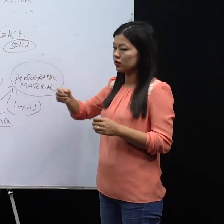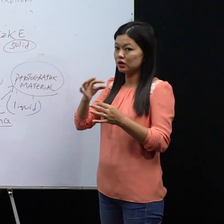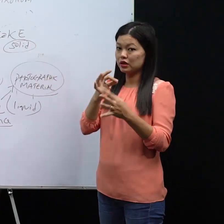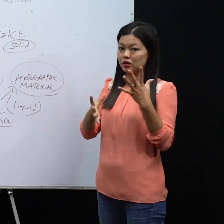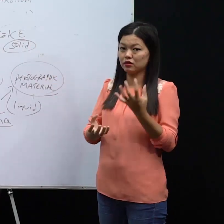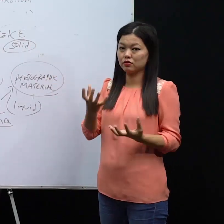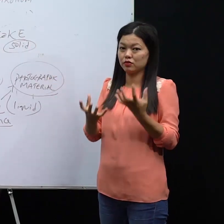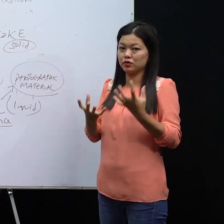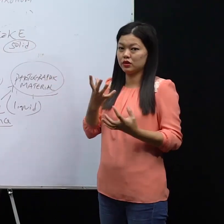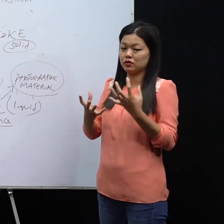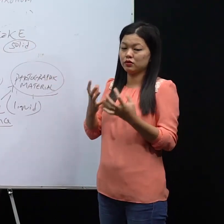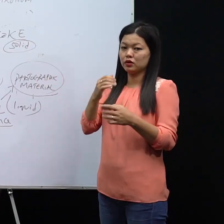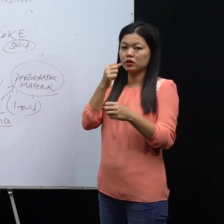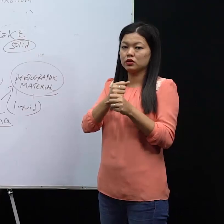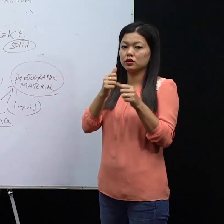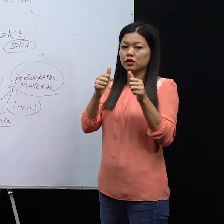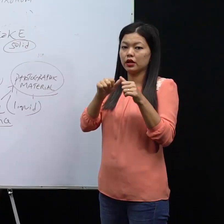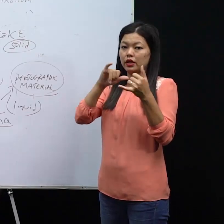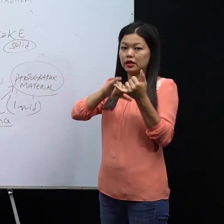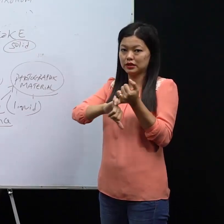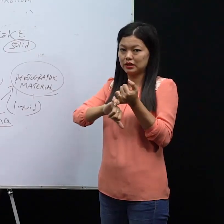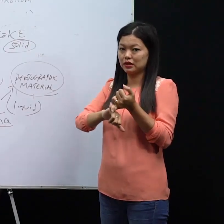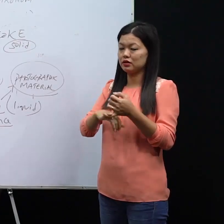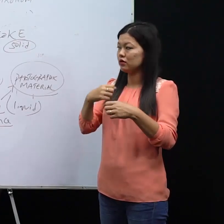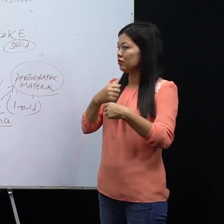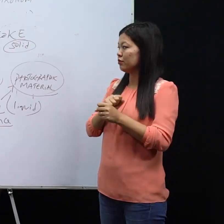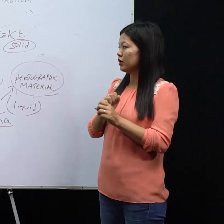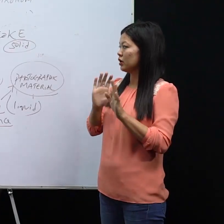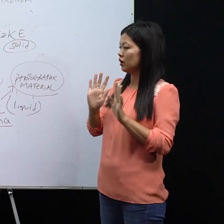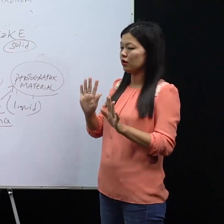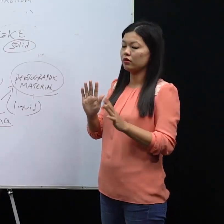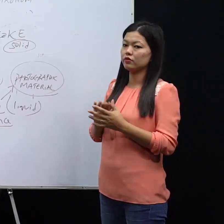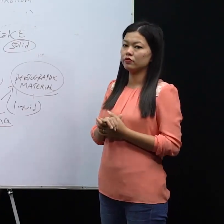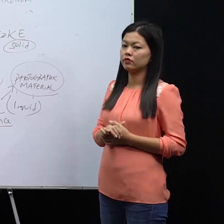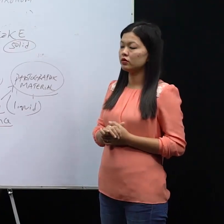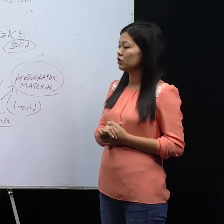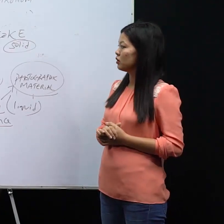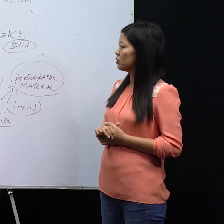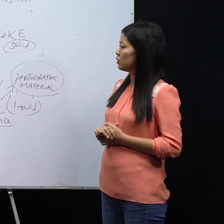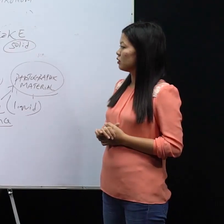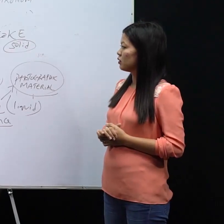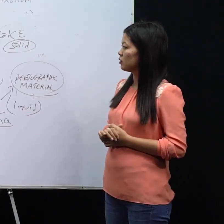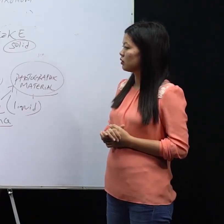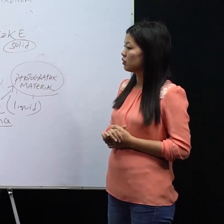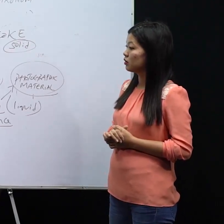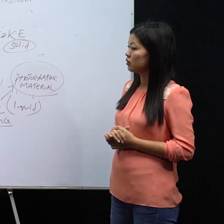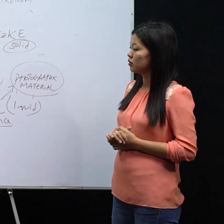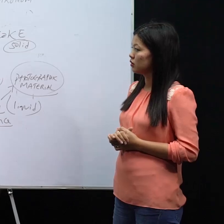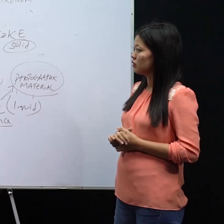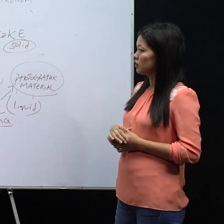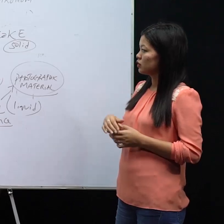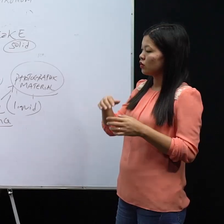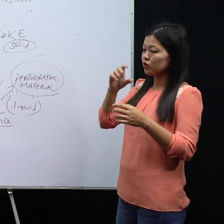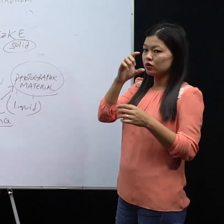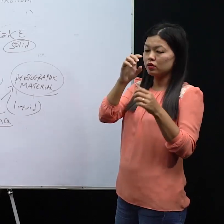while this process is going on, in between we get this coal gas, which is very